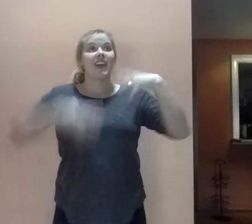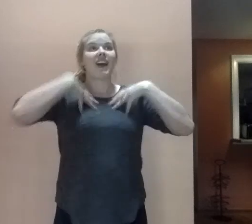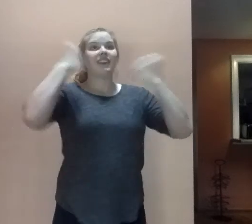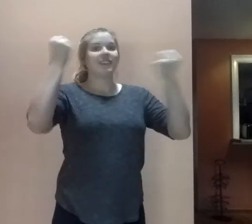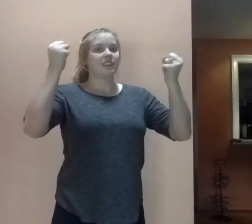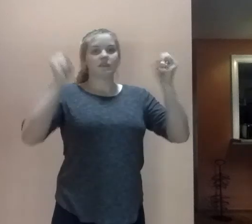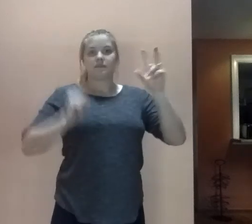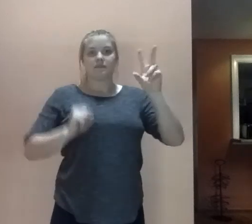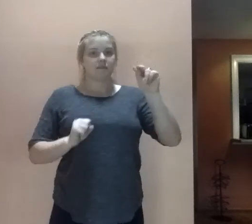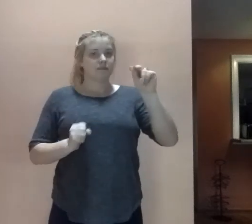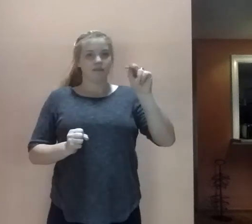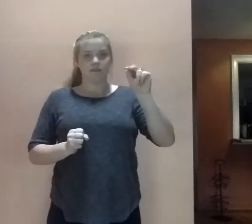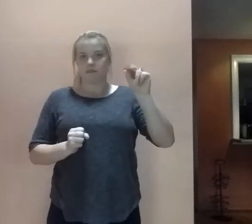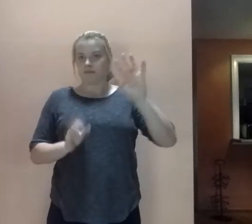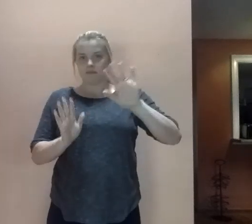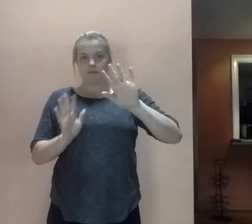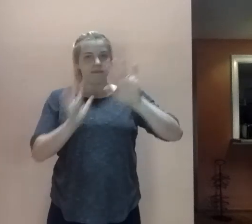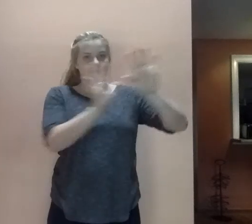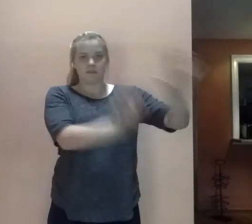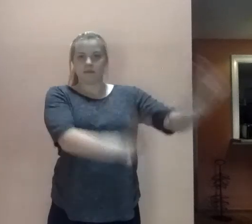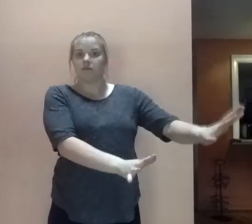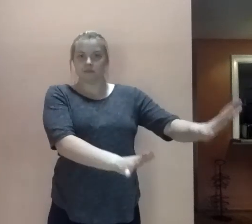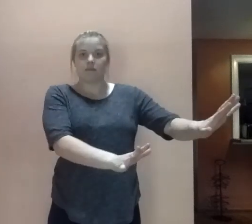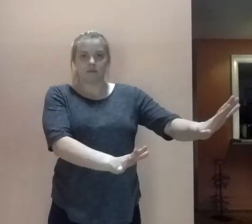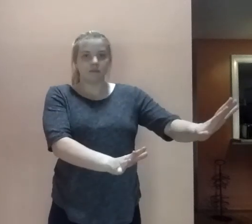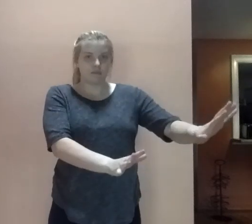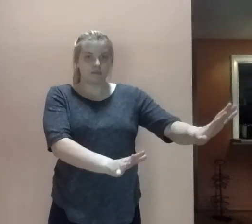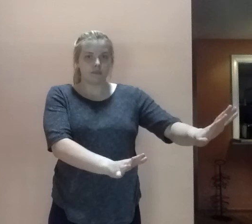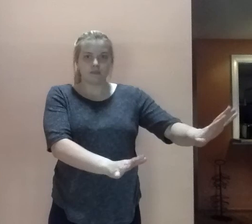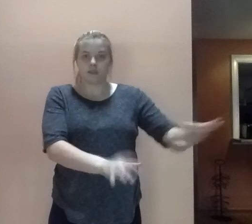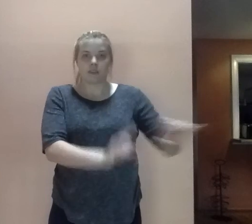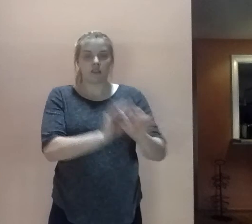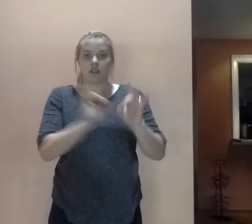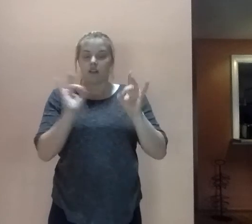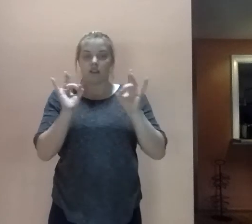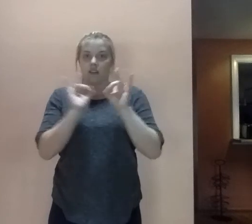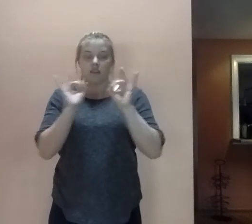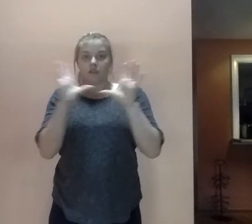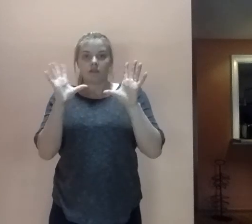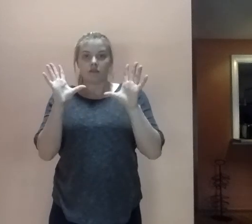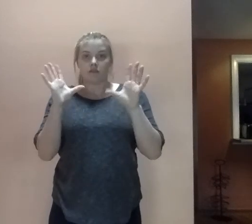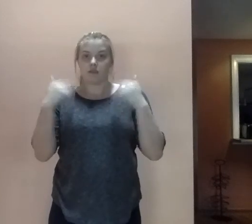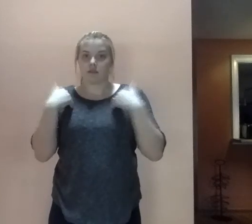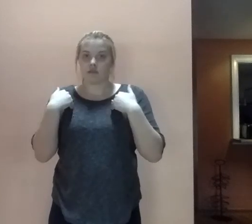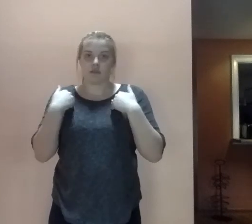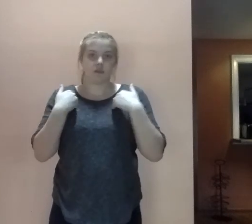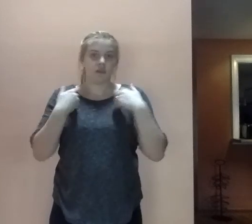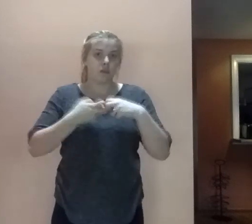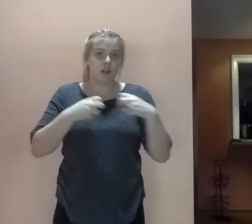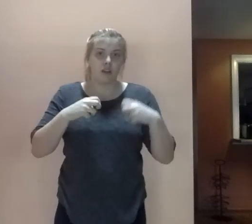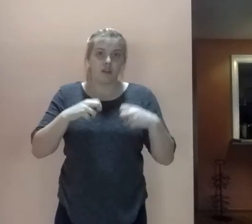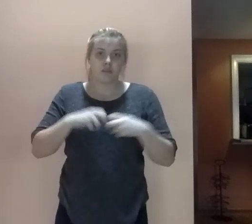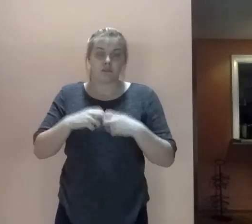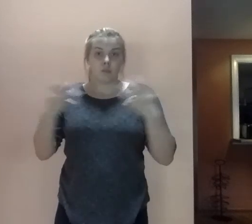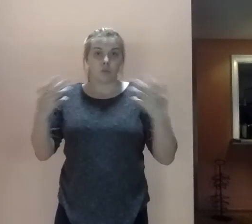amount of pesticides and herbicides in the flesh of these fish are shocking, and they have estrogenic and cancer-promoting properties in them. They'll